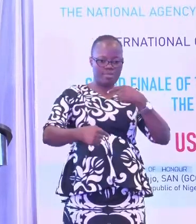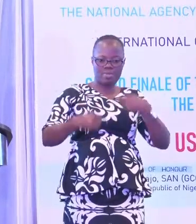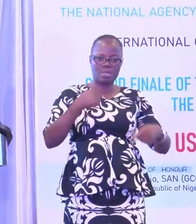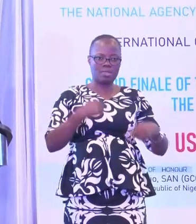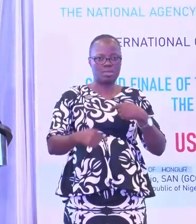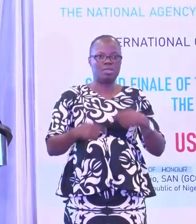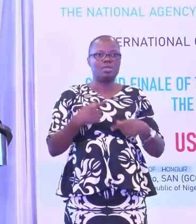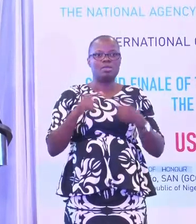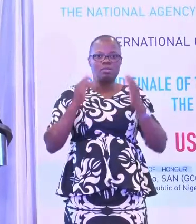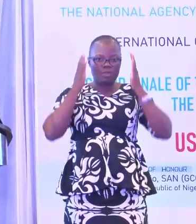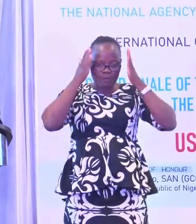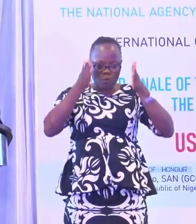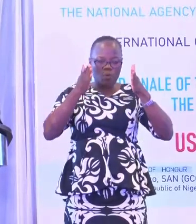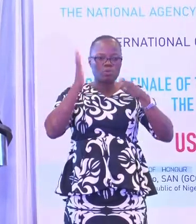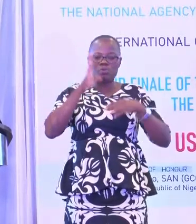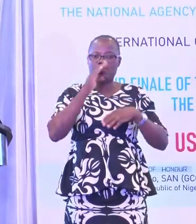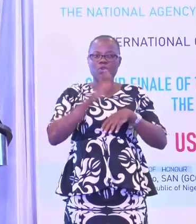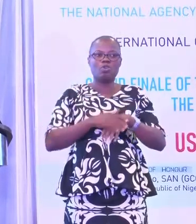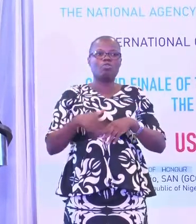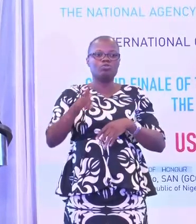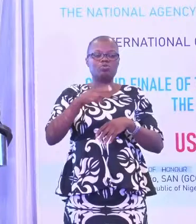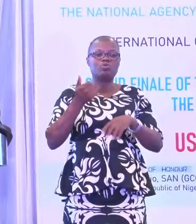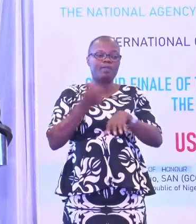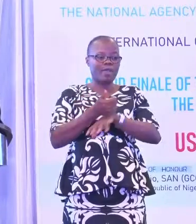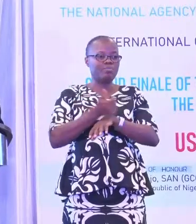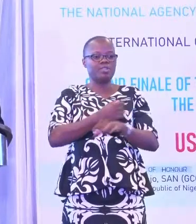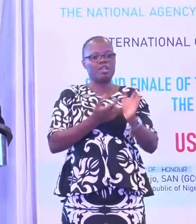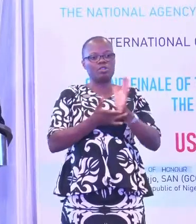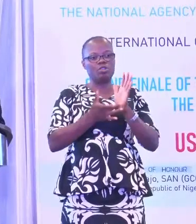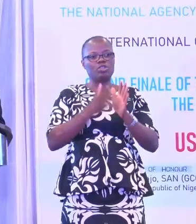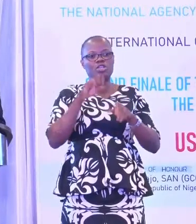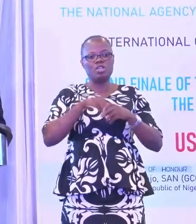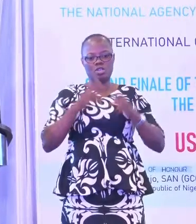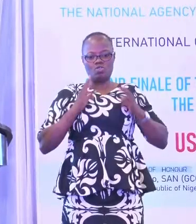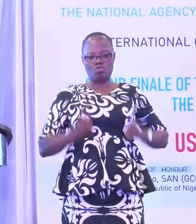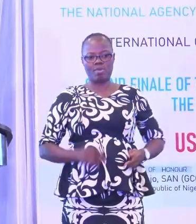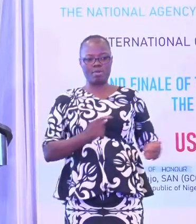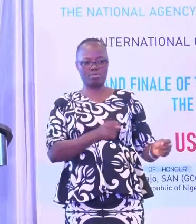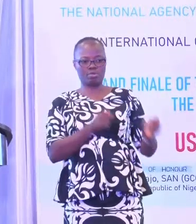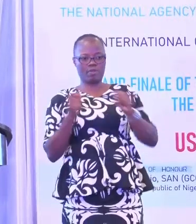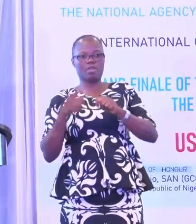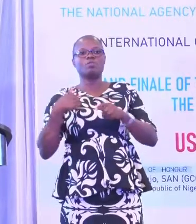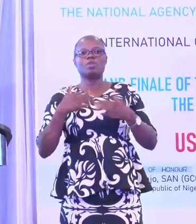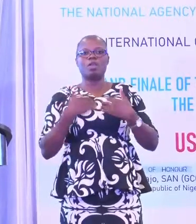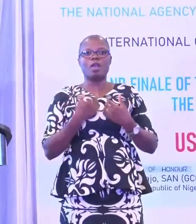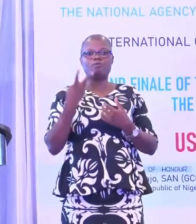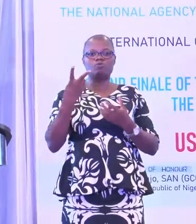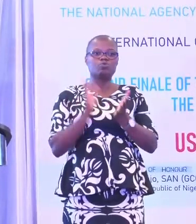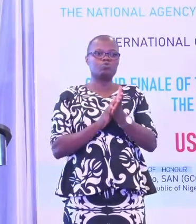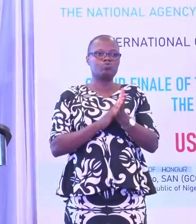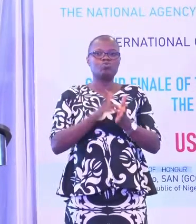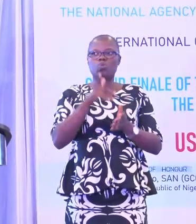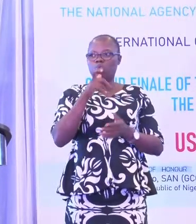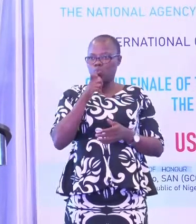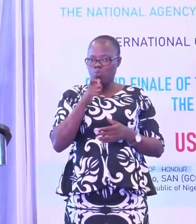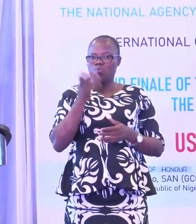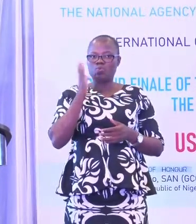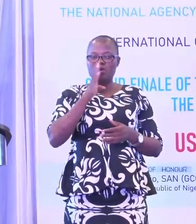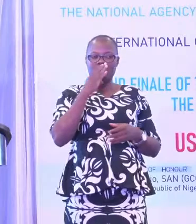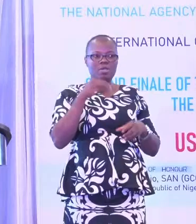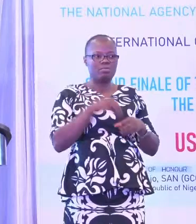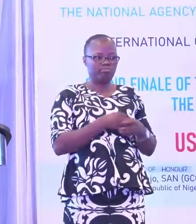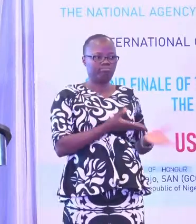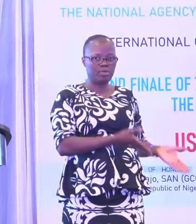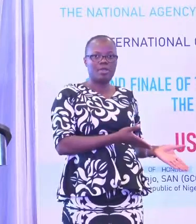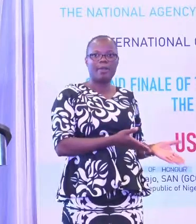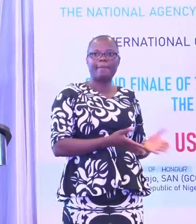and the focus will be the use and abuse of technology in human trafficking. And we have two schools who will be in the finals